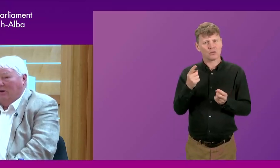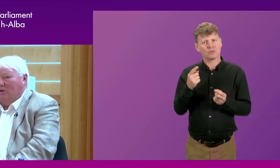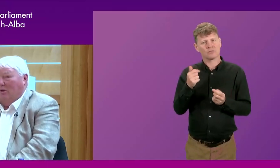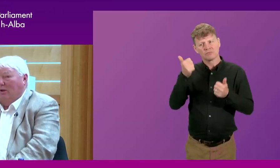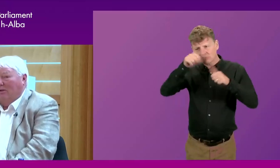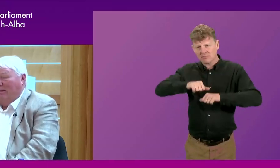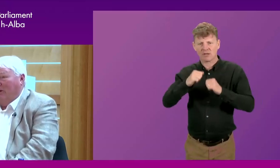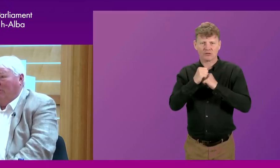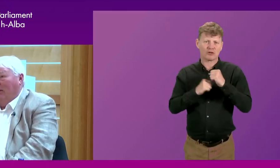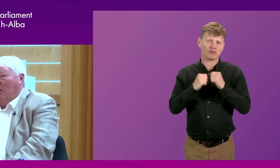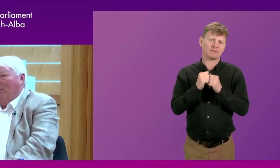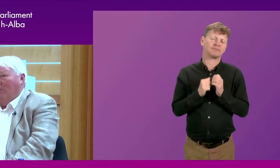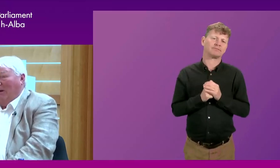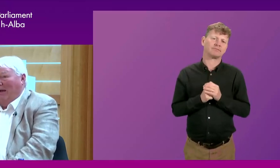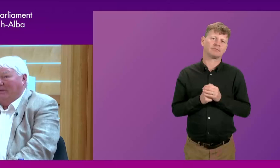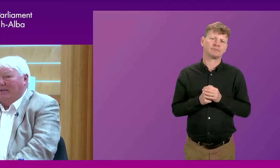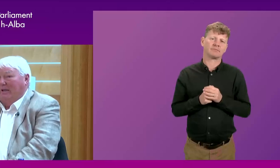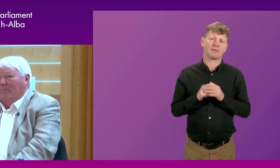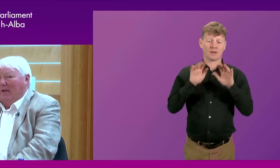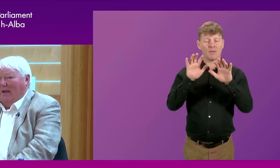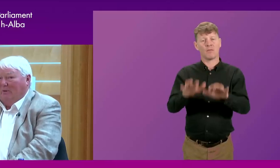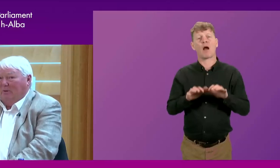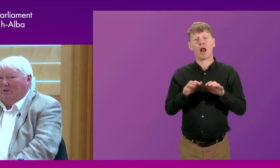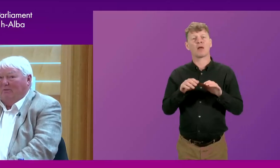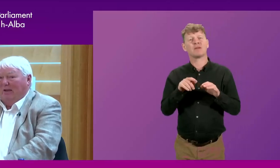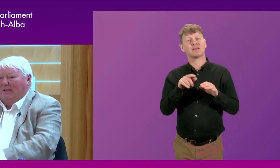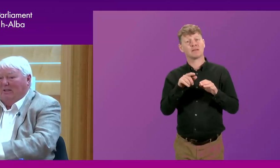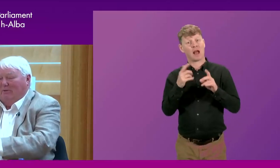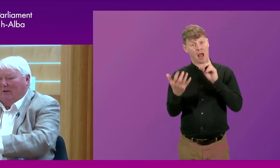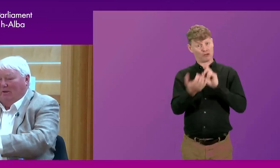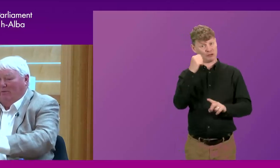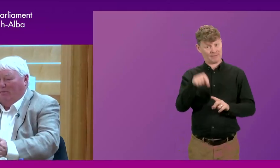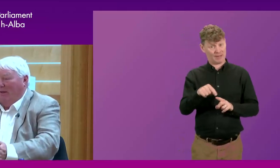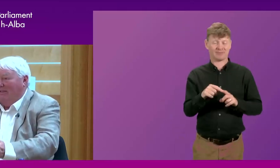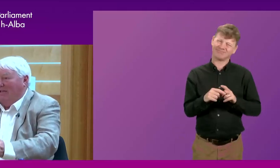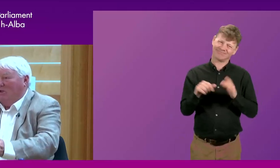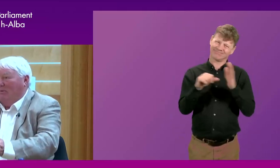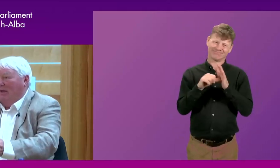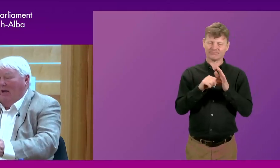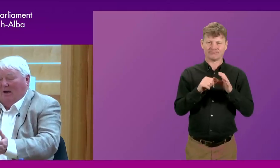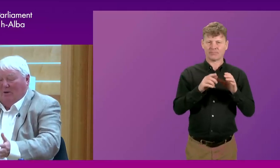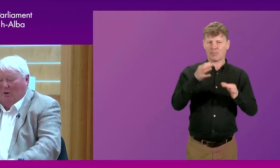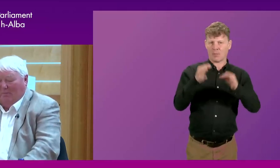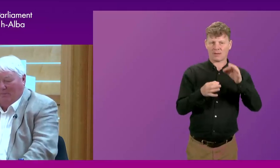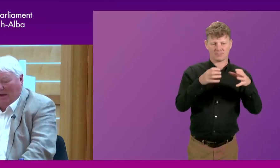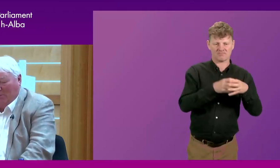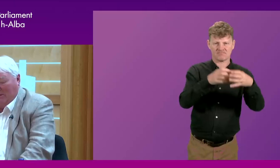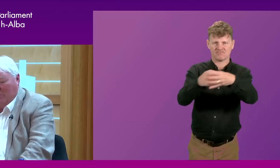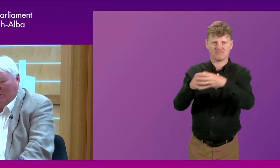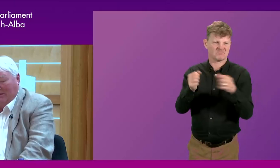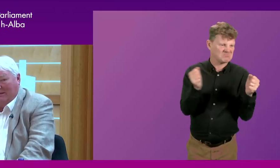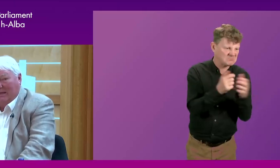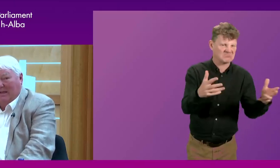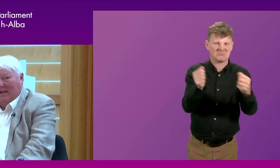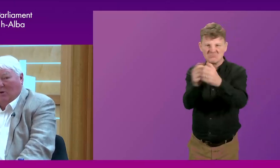the structure. The, the difficulty of, about Parliament being able to achieve that is the difficulty of, partisanship. I, I recall a health